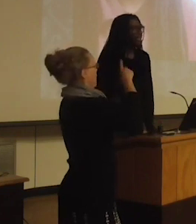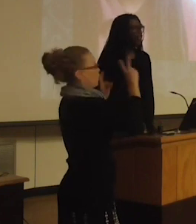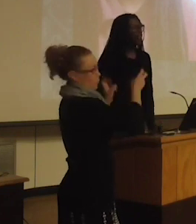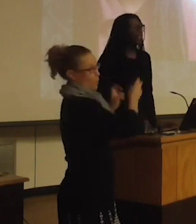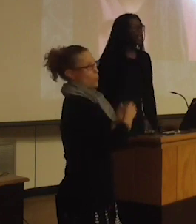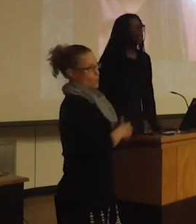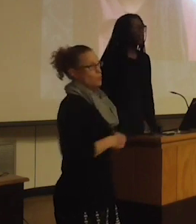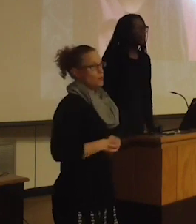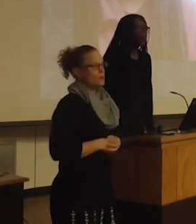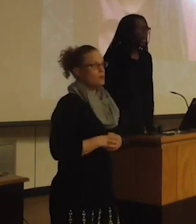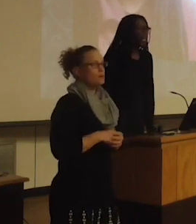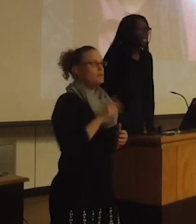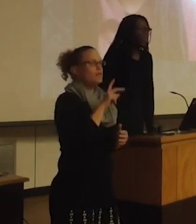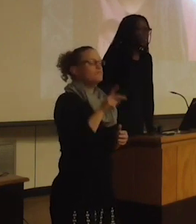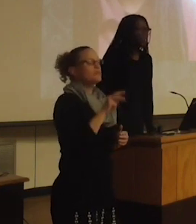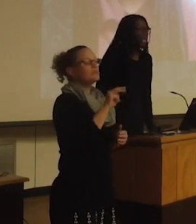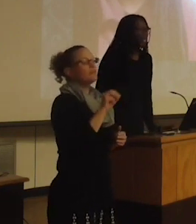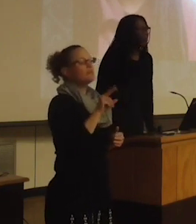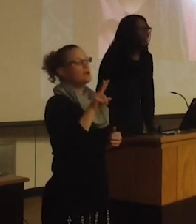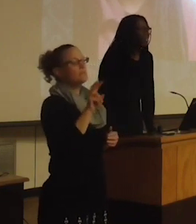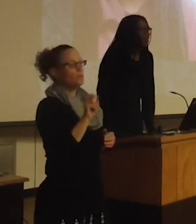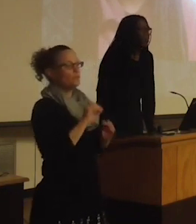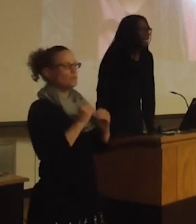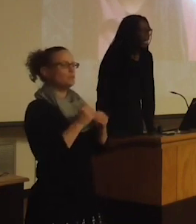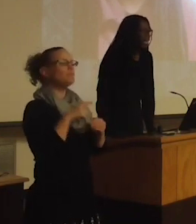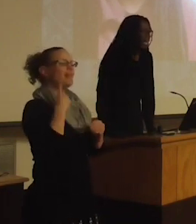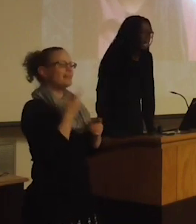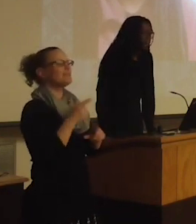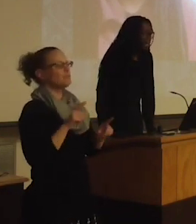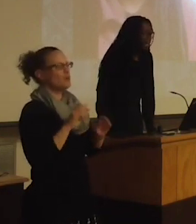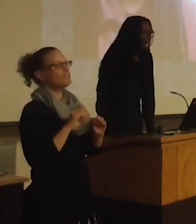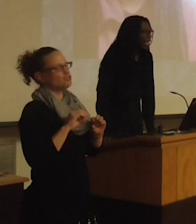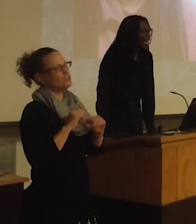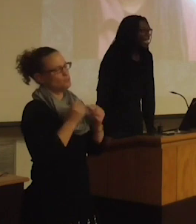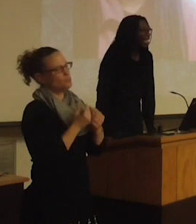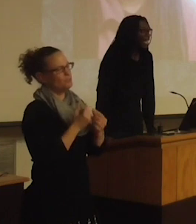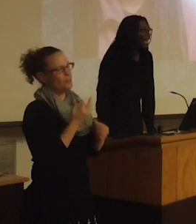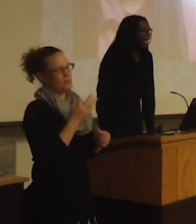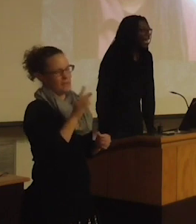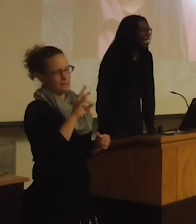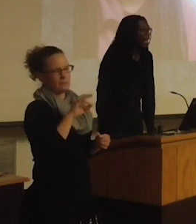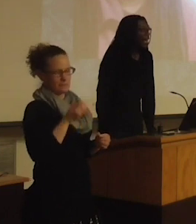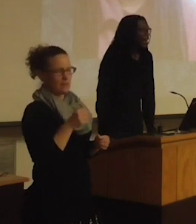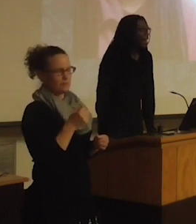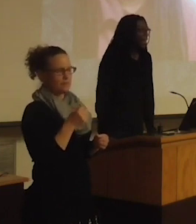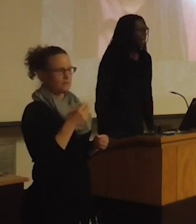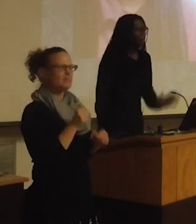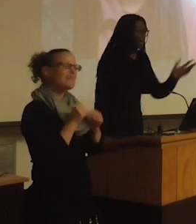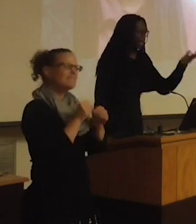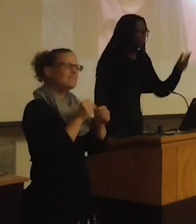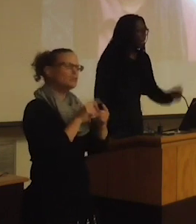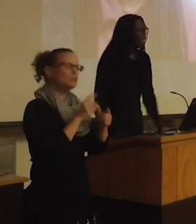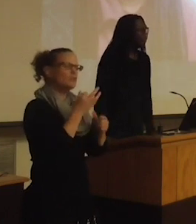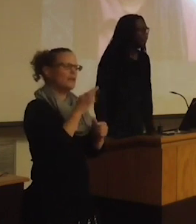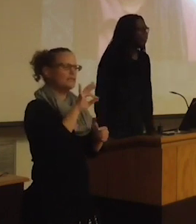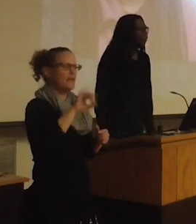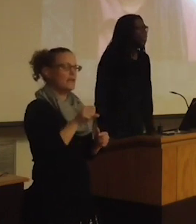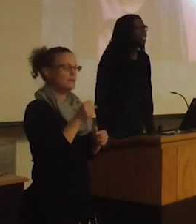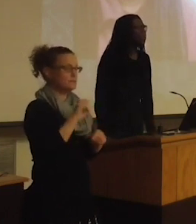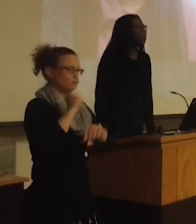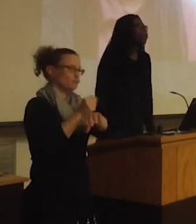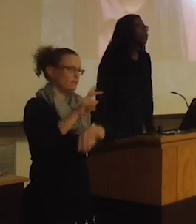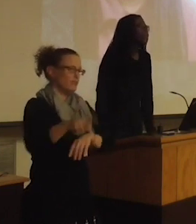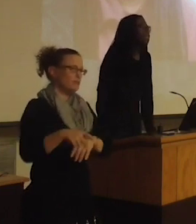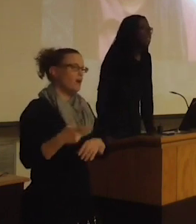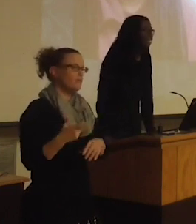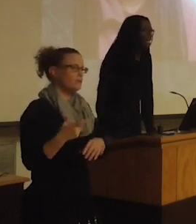from Janine Africa. The Philadelphia Move Organization was a black liberation group in the 1970s and 1980s that like was in Philadelphia.